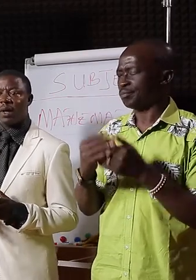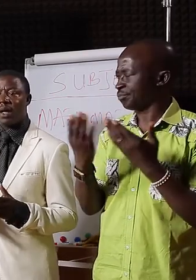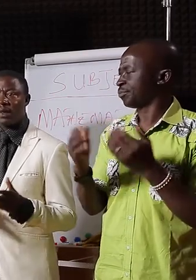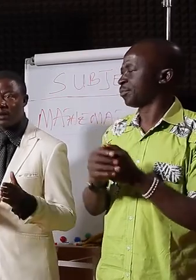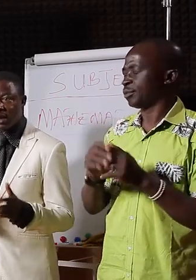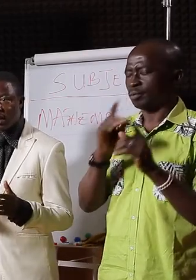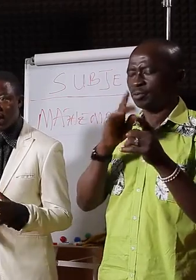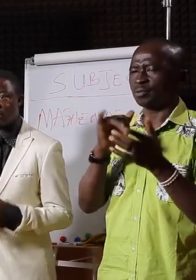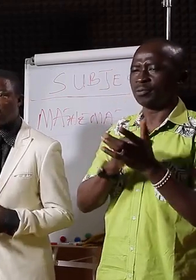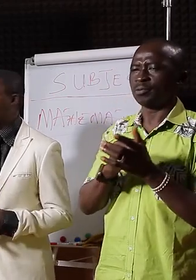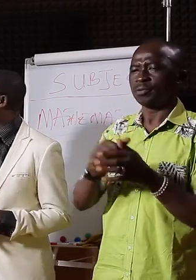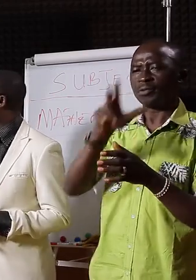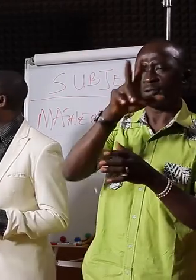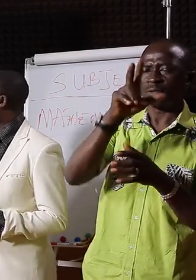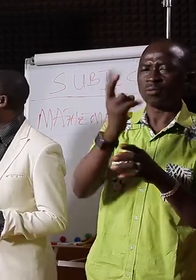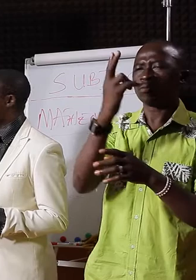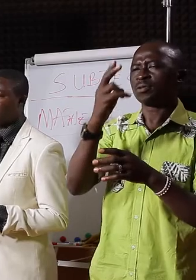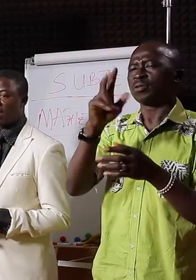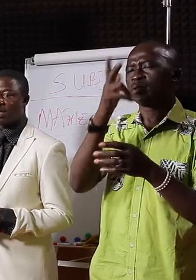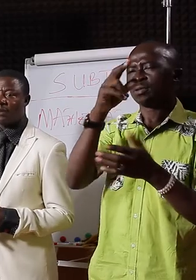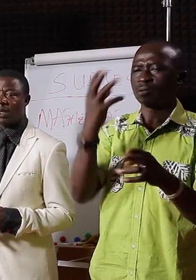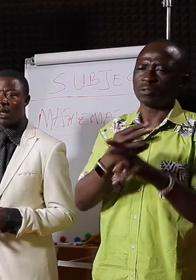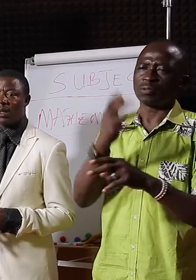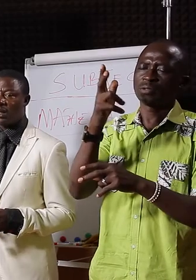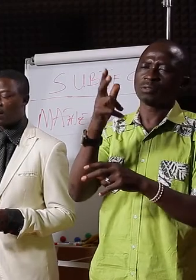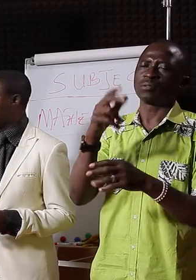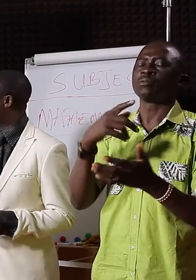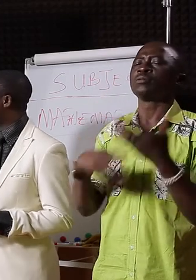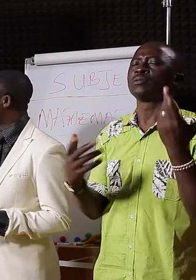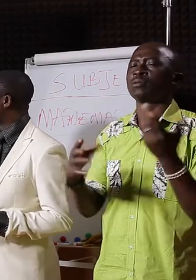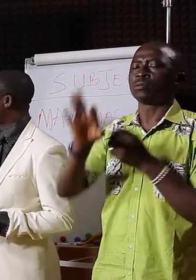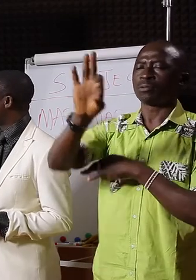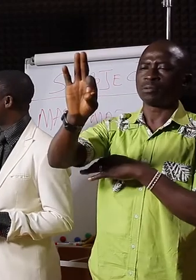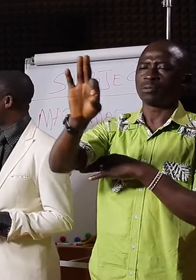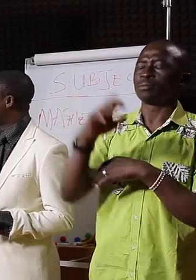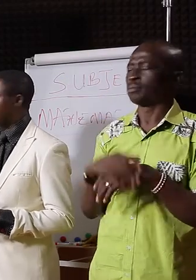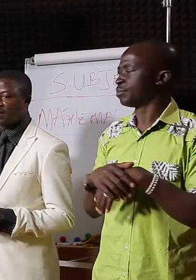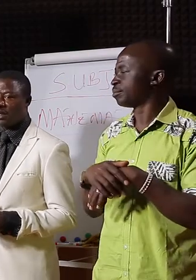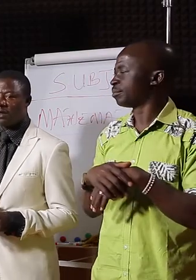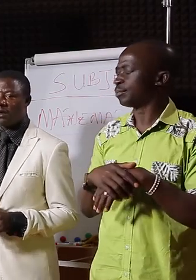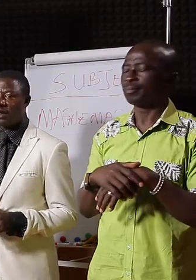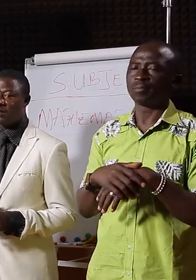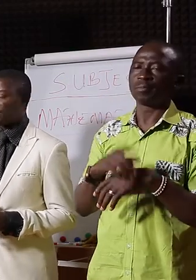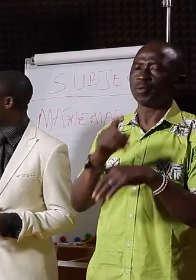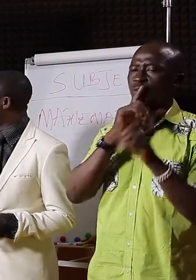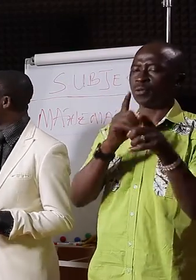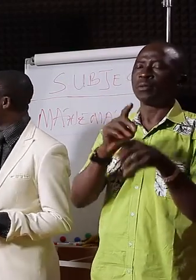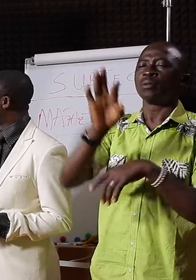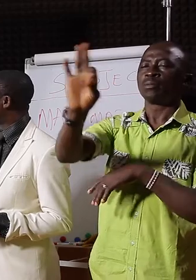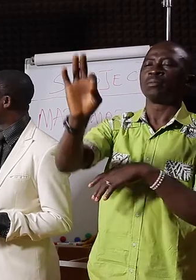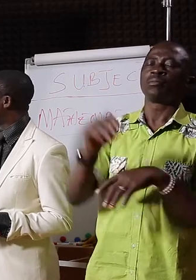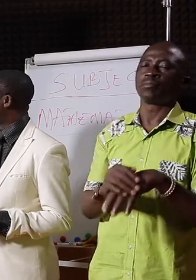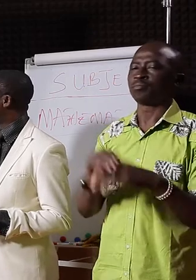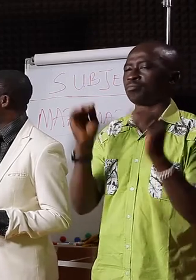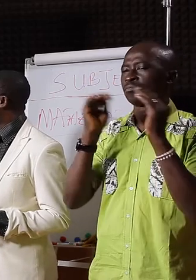3 square is 3 times 3. And what is 3 times 3? The answer is 9. The result is 9